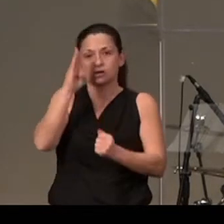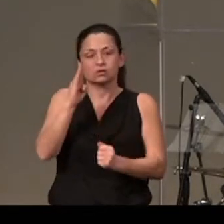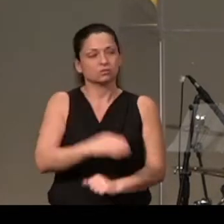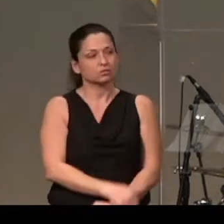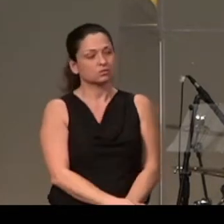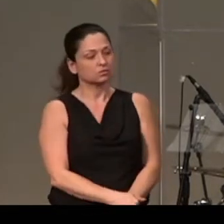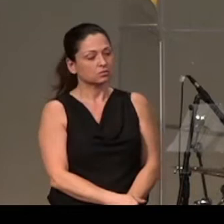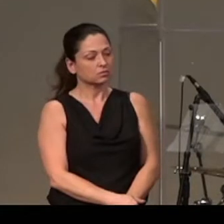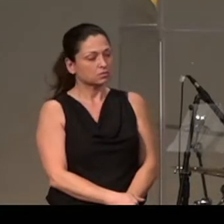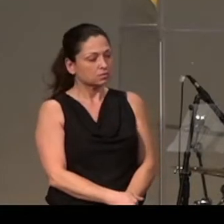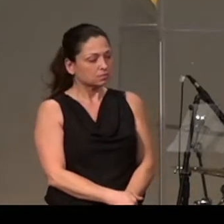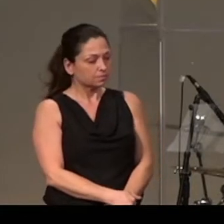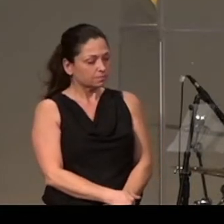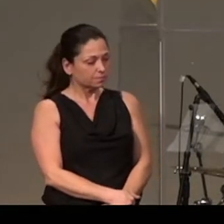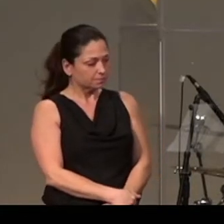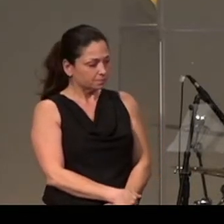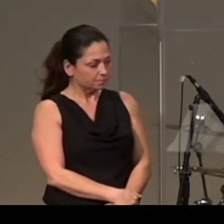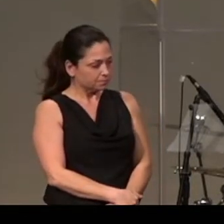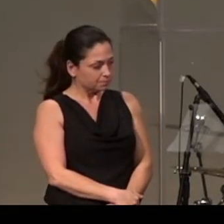with Abraham the believer.